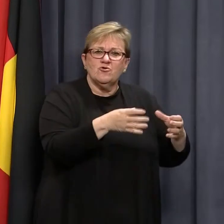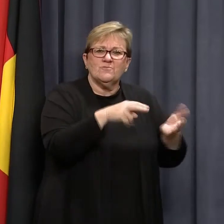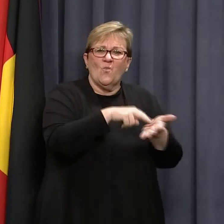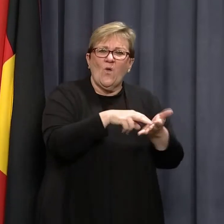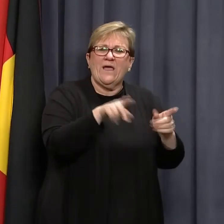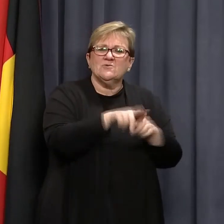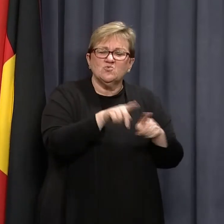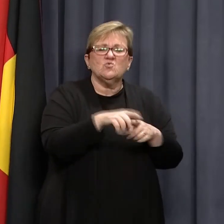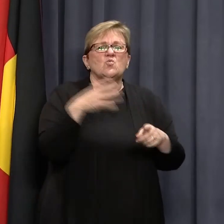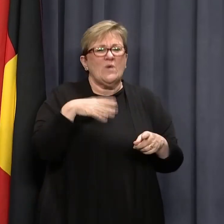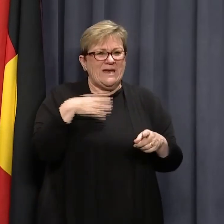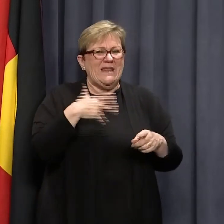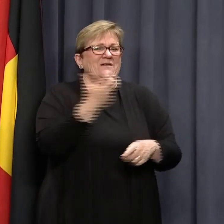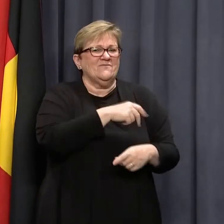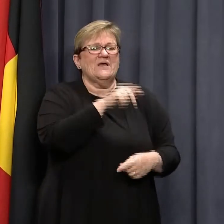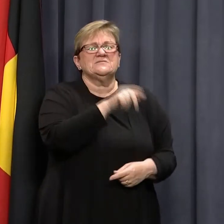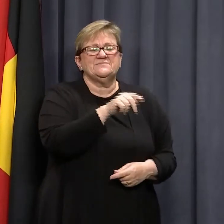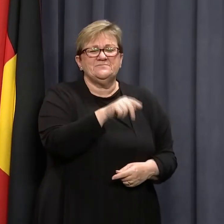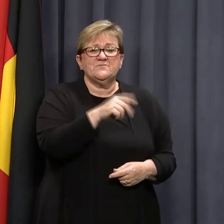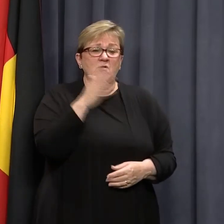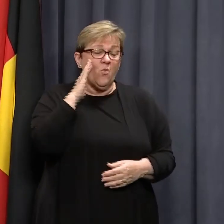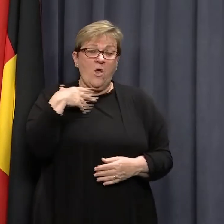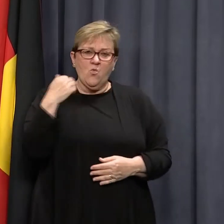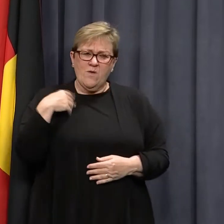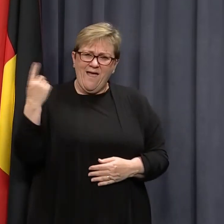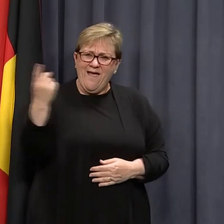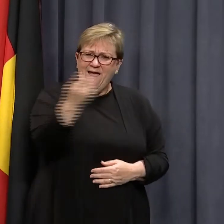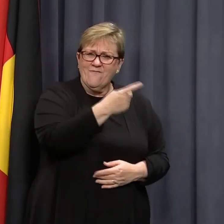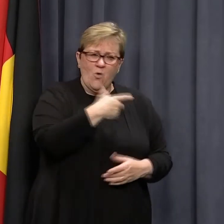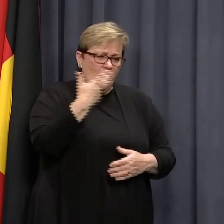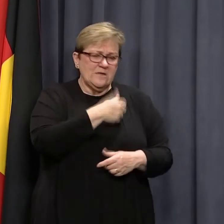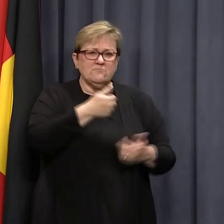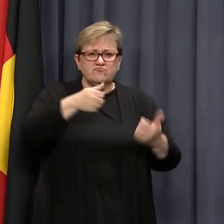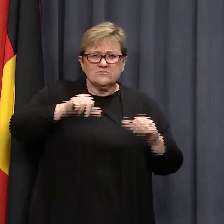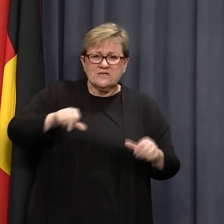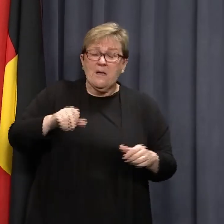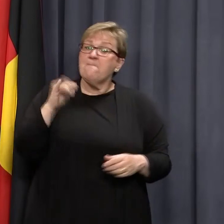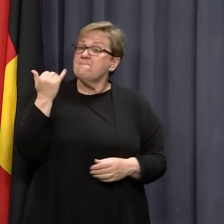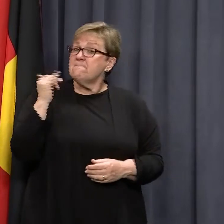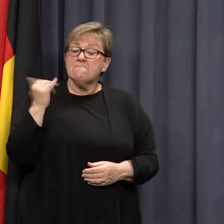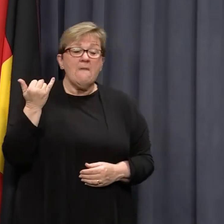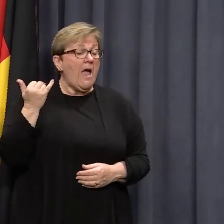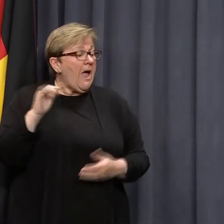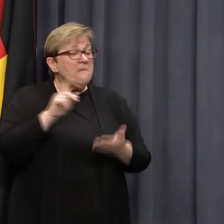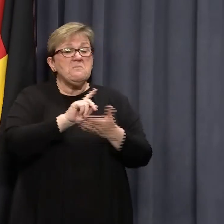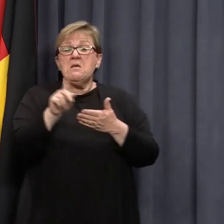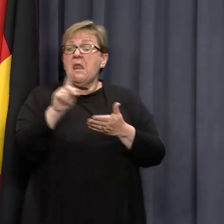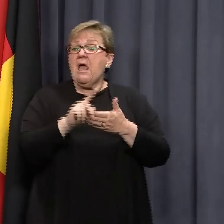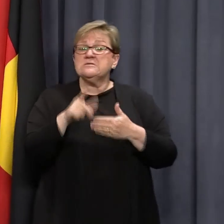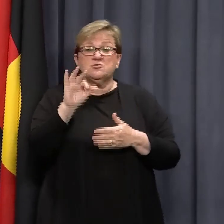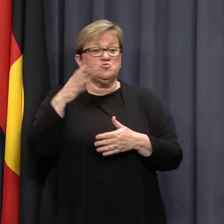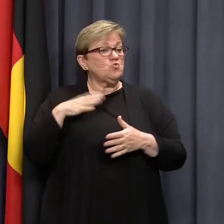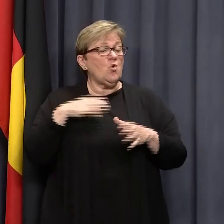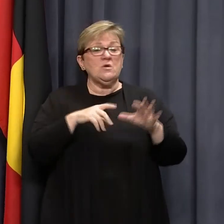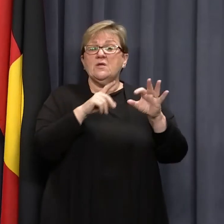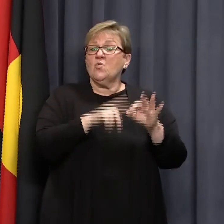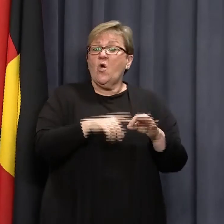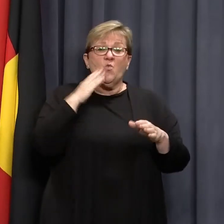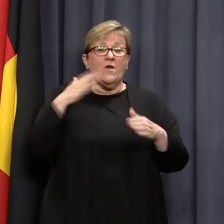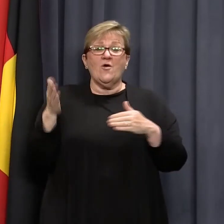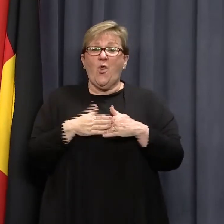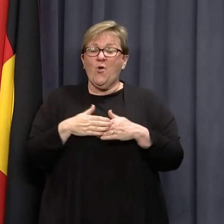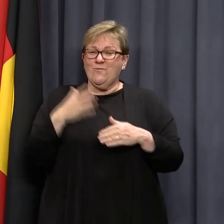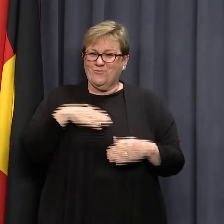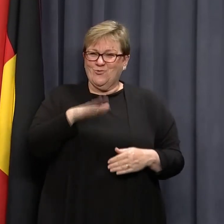need to work through. Once we have that protection, there may come a time where we will be allowed to do that because the risk is